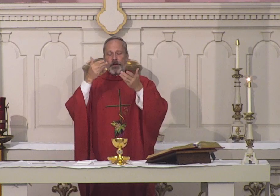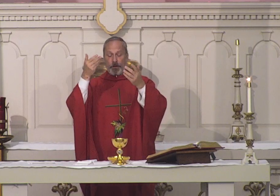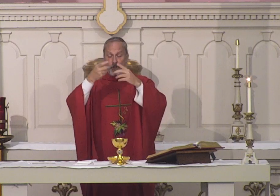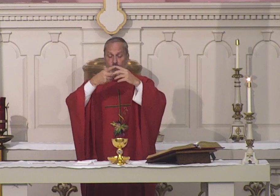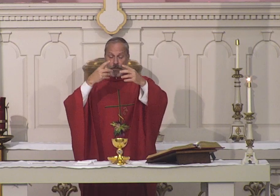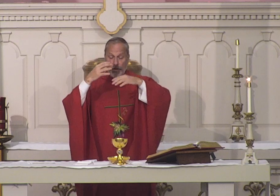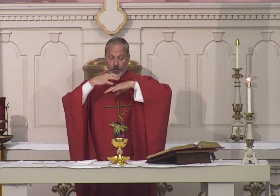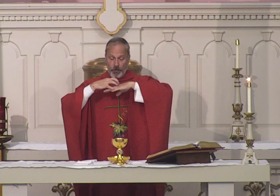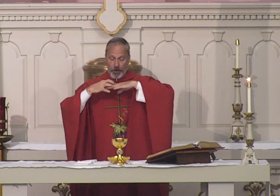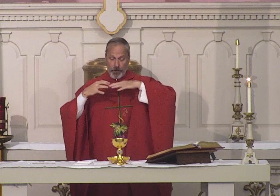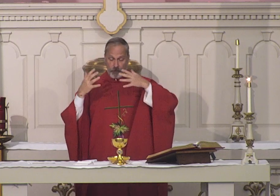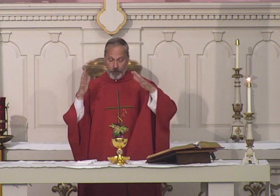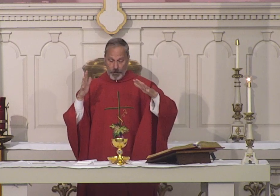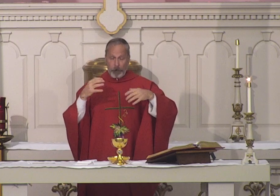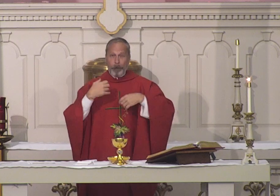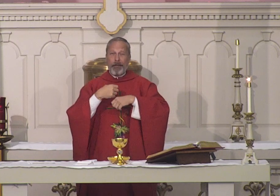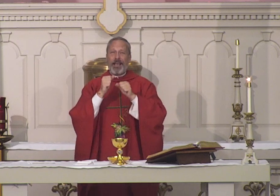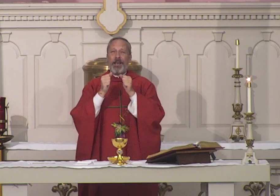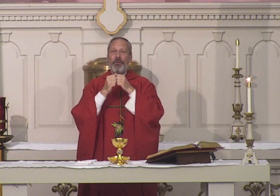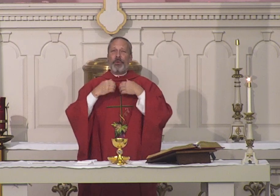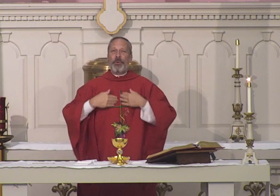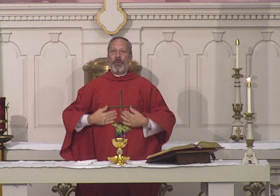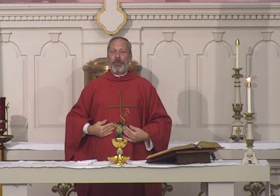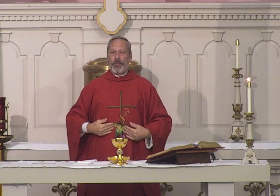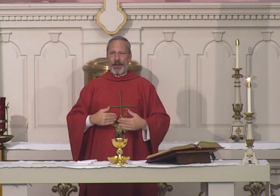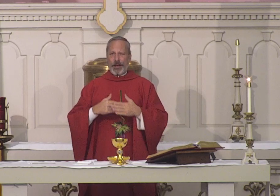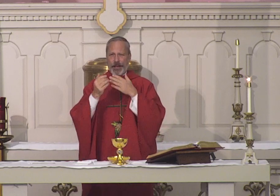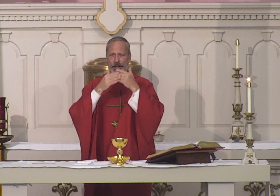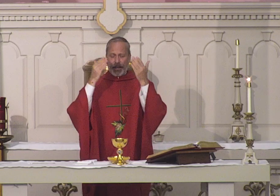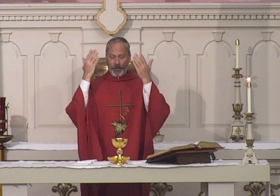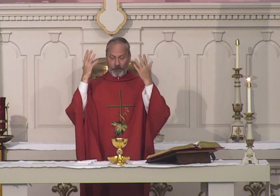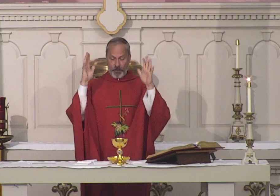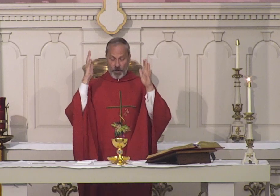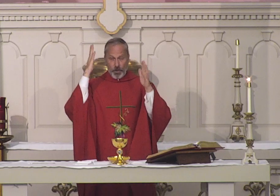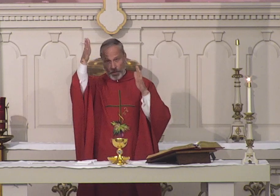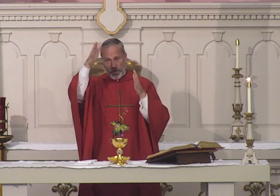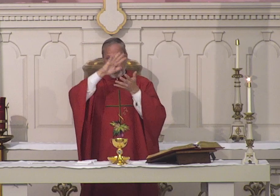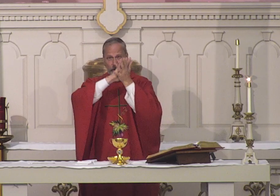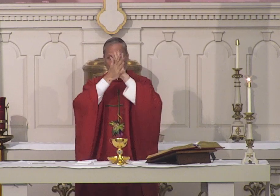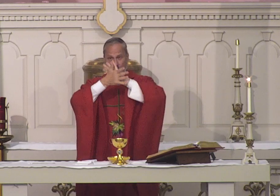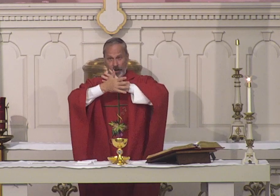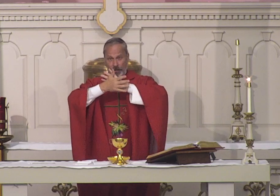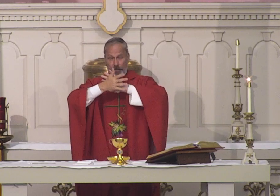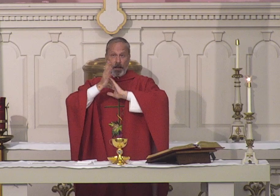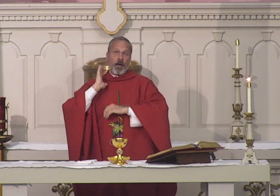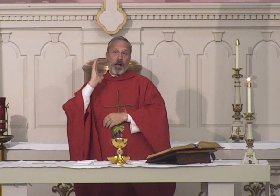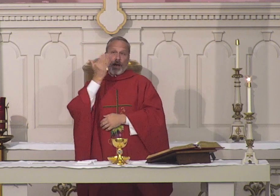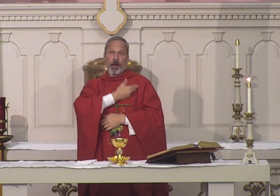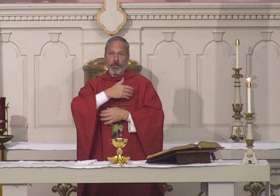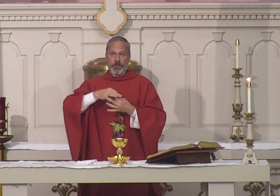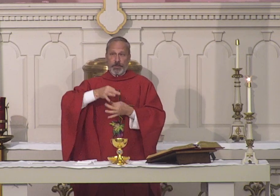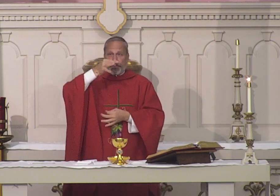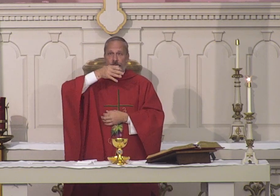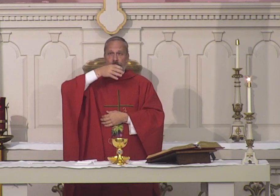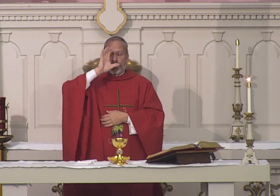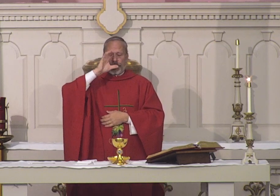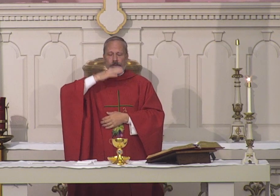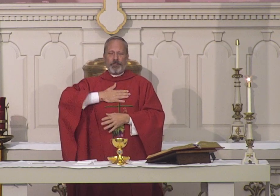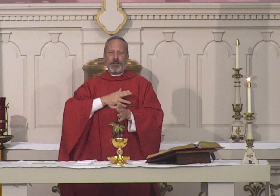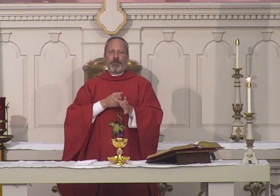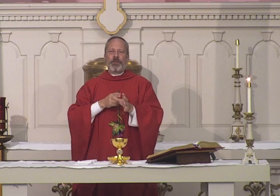you. Fruit of the vine and work of human hands, it will become our spiritual drink.